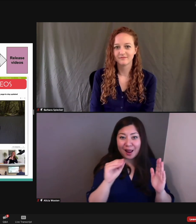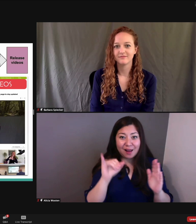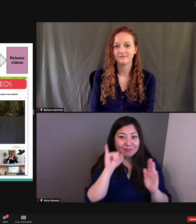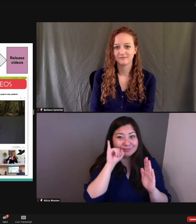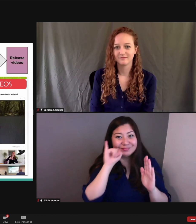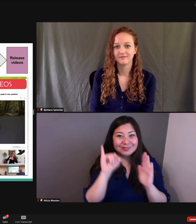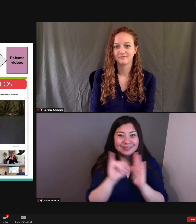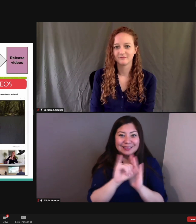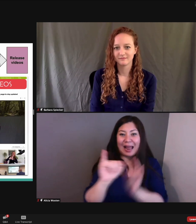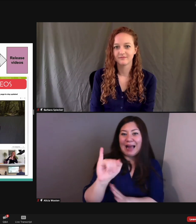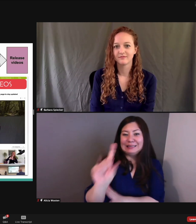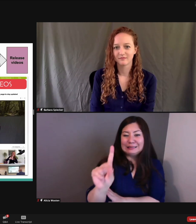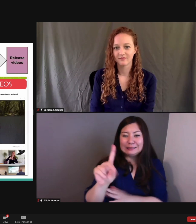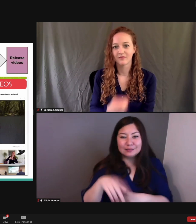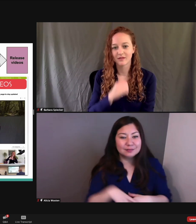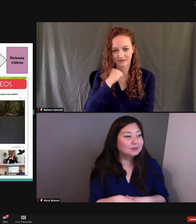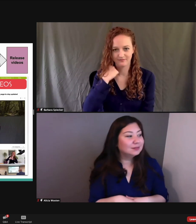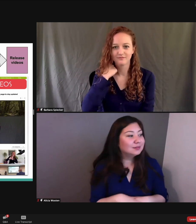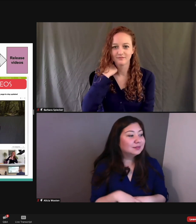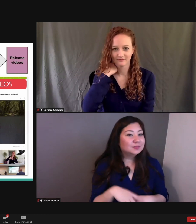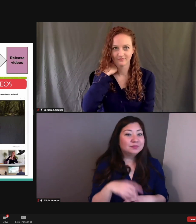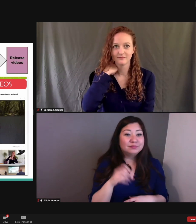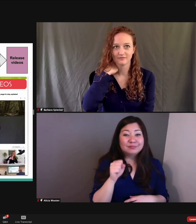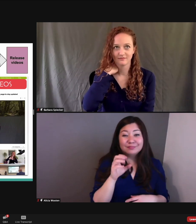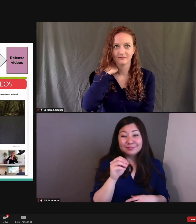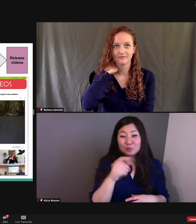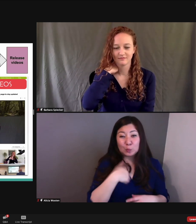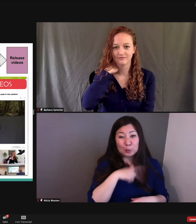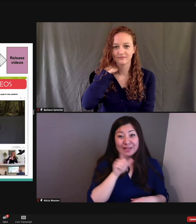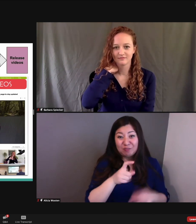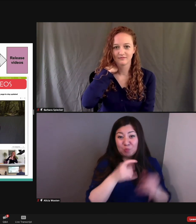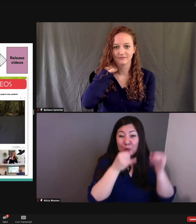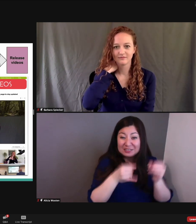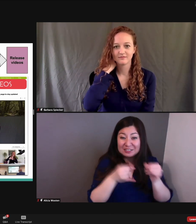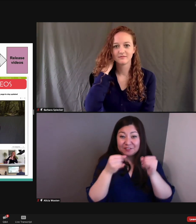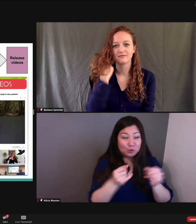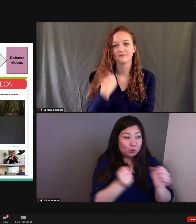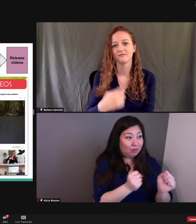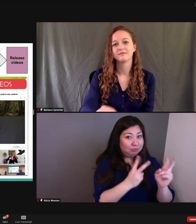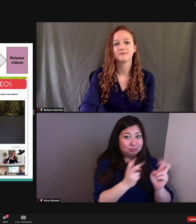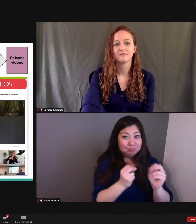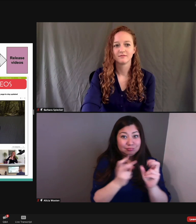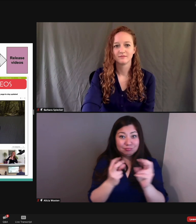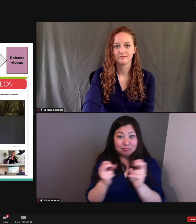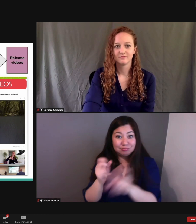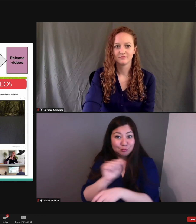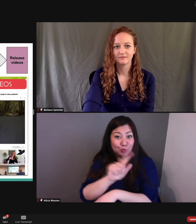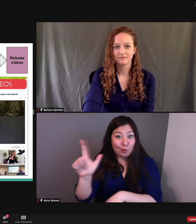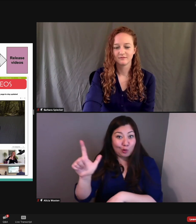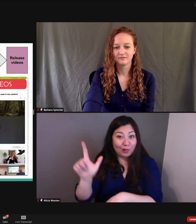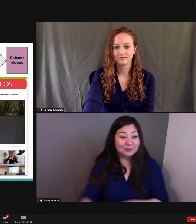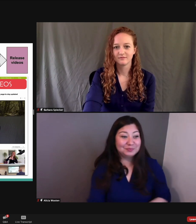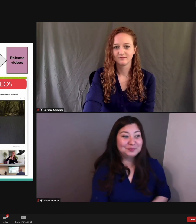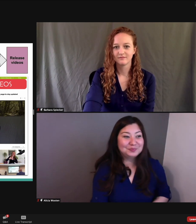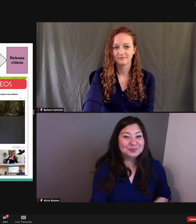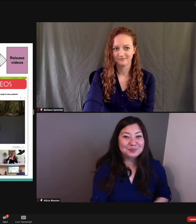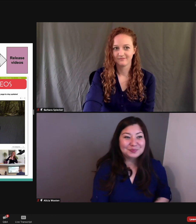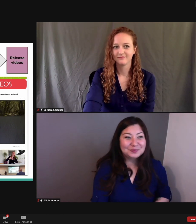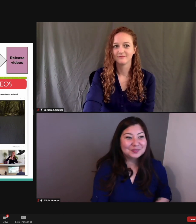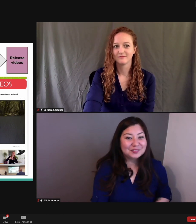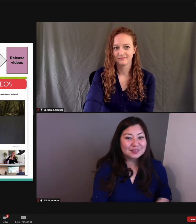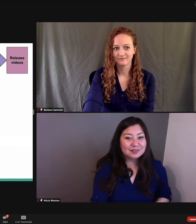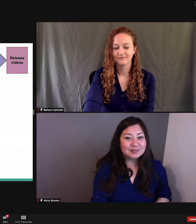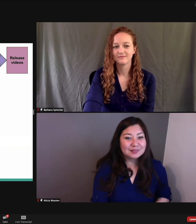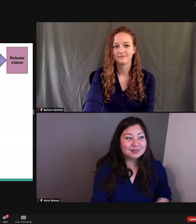do this. And it was definitely a learning curve for us. We edit the video with the logo or picture behind us